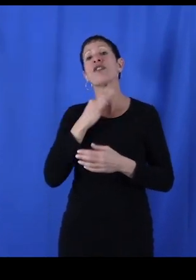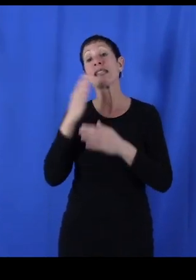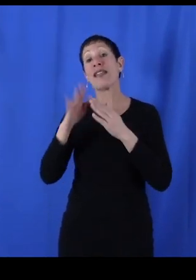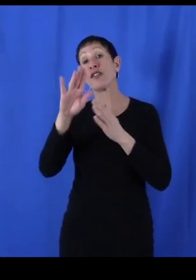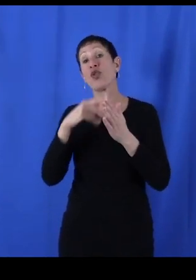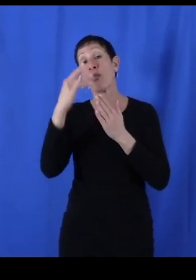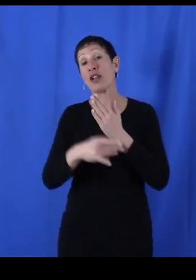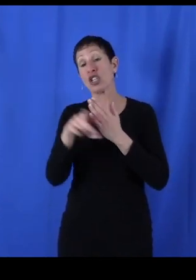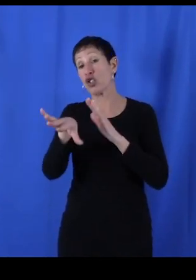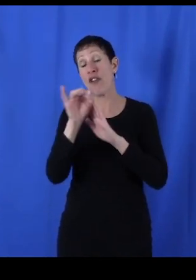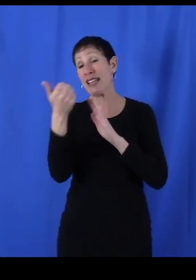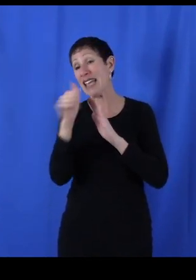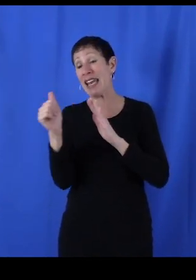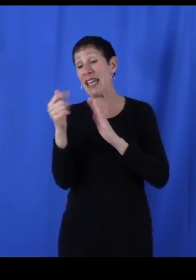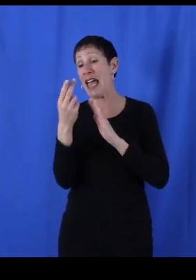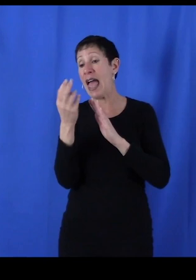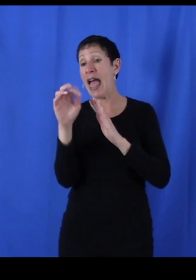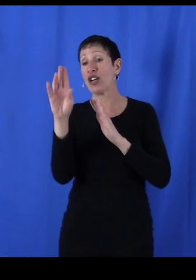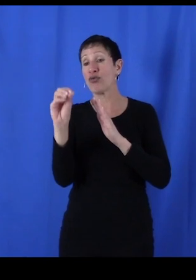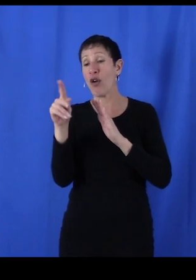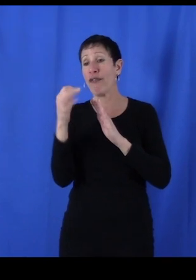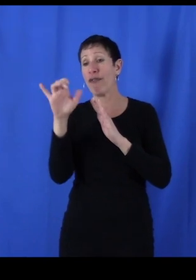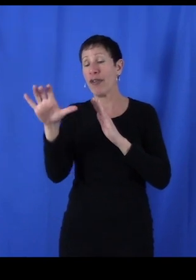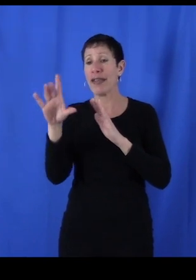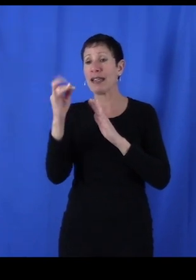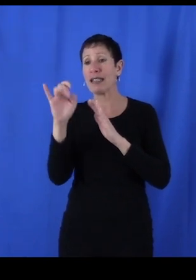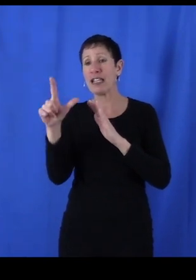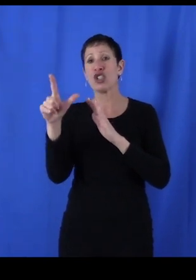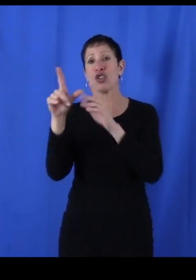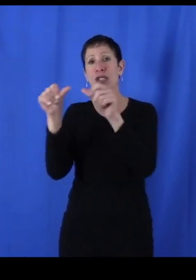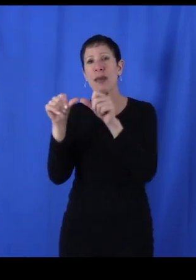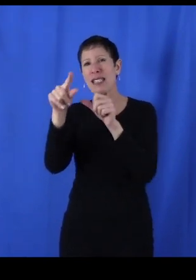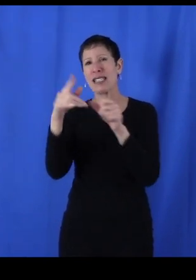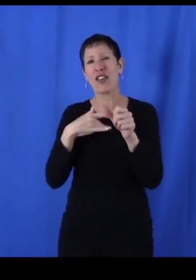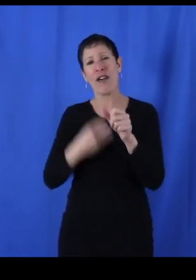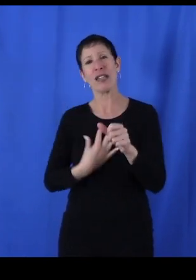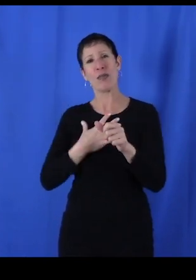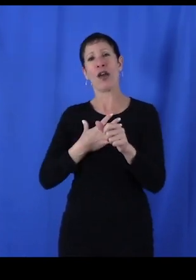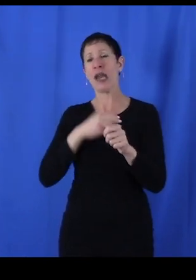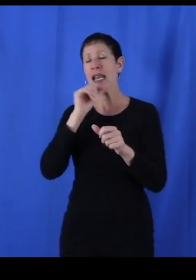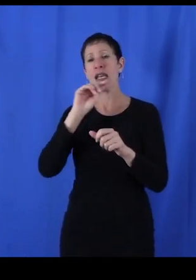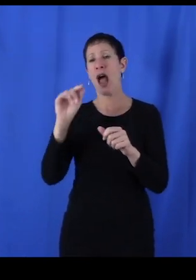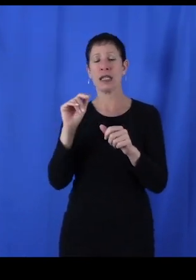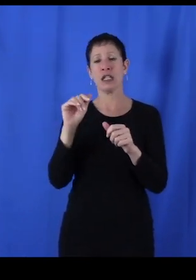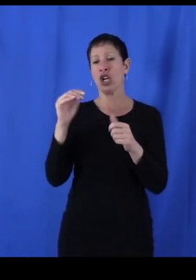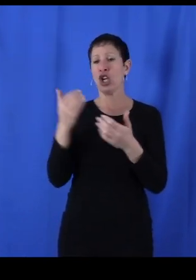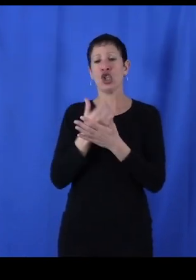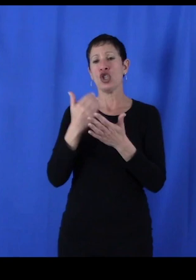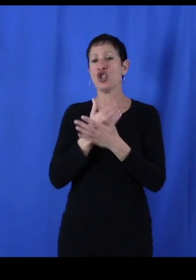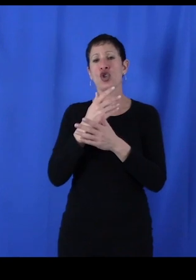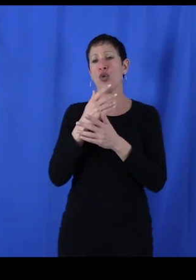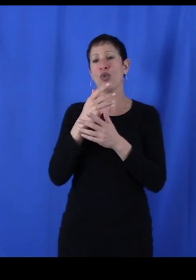any heterophilic digital spaces that you were inspired by that weren't just like newer versions of that MCI